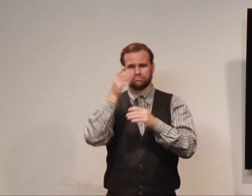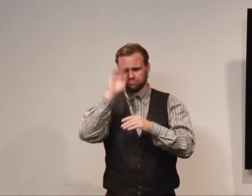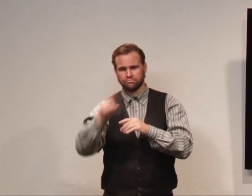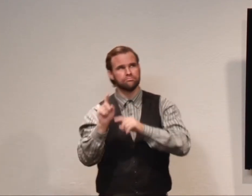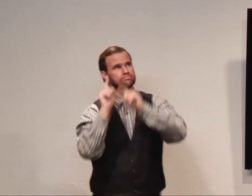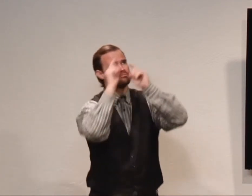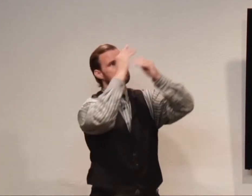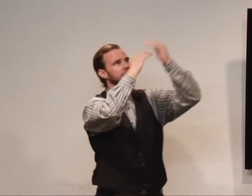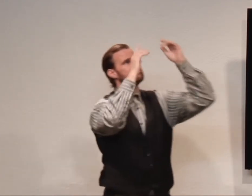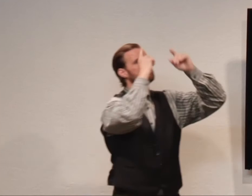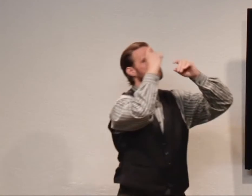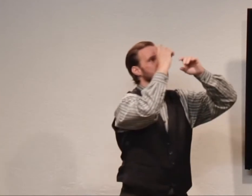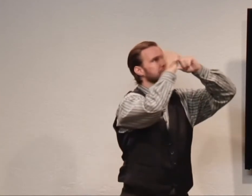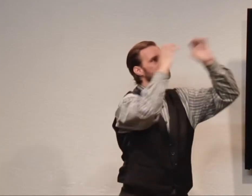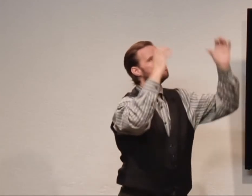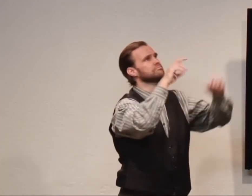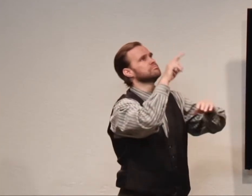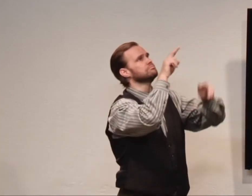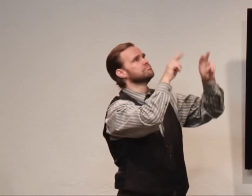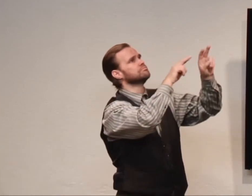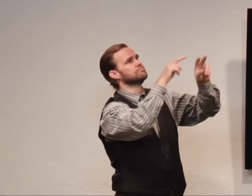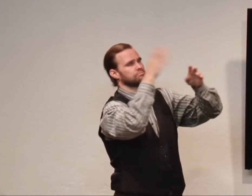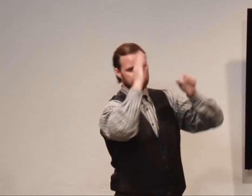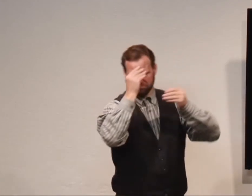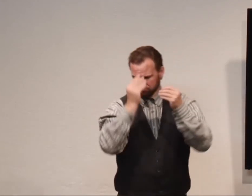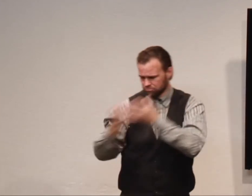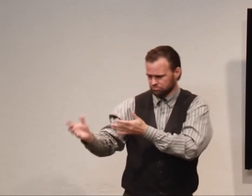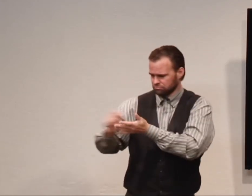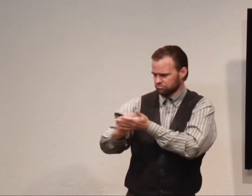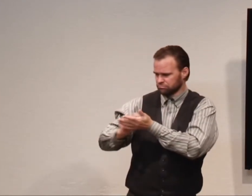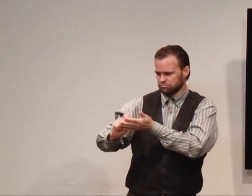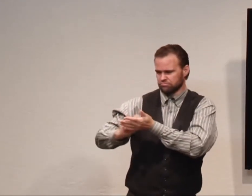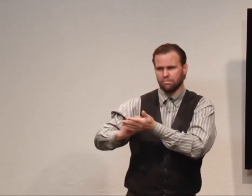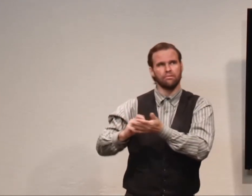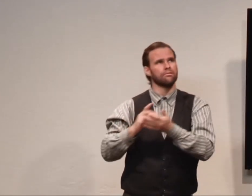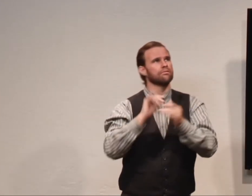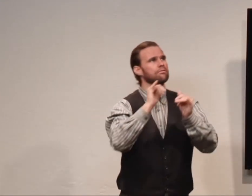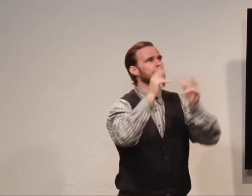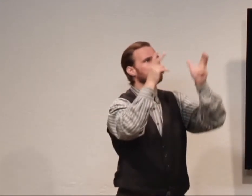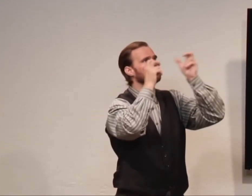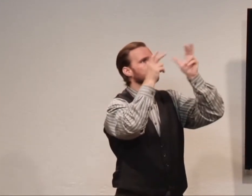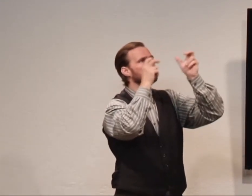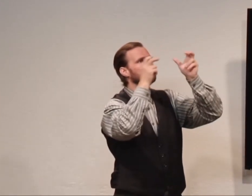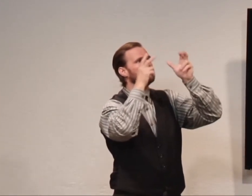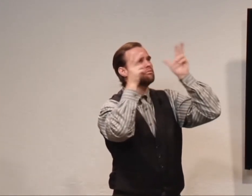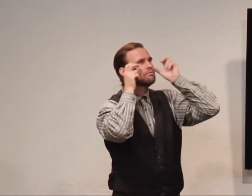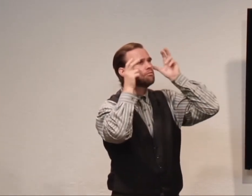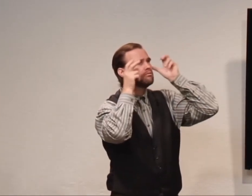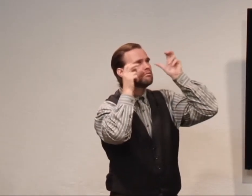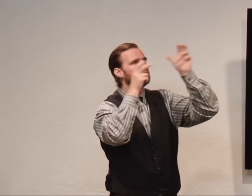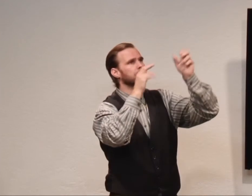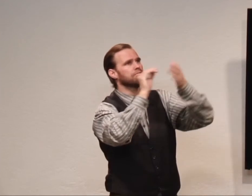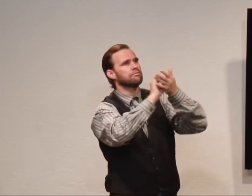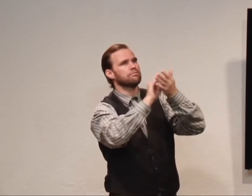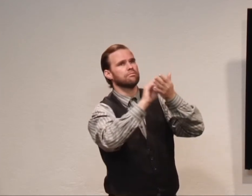John wrote the book of Revelation and he saw what it looked like. And he wrote the book of Revelation.